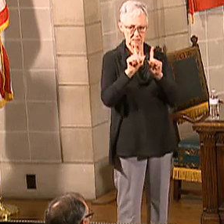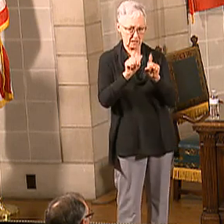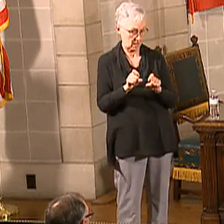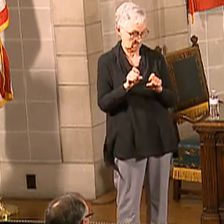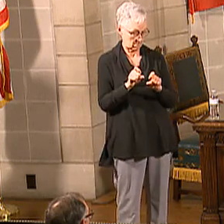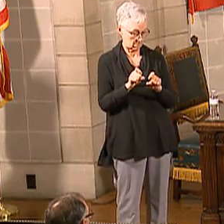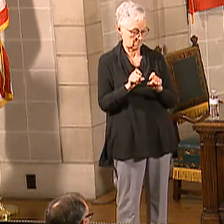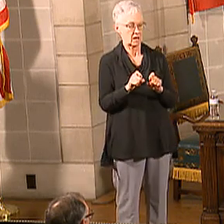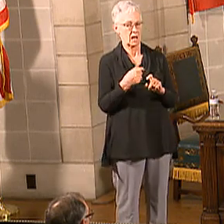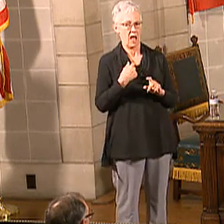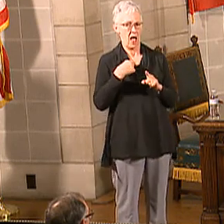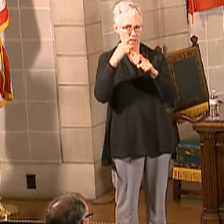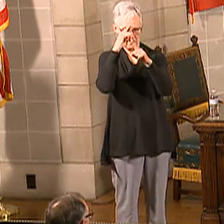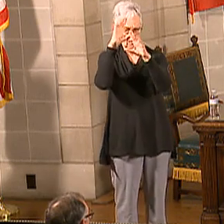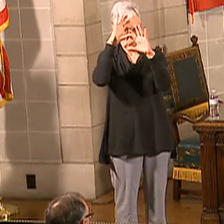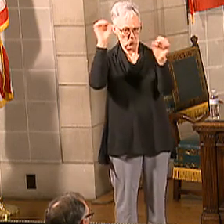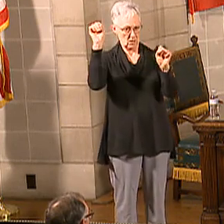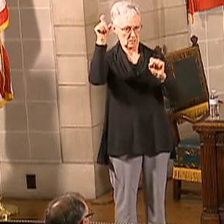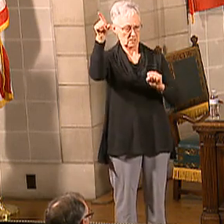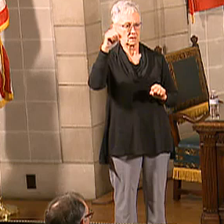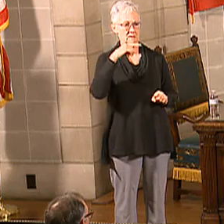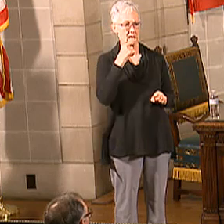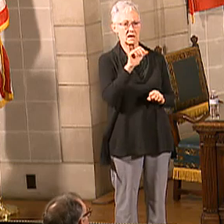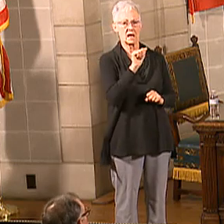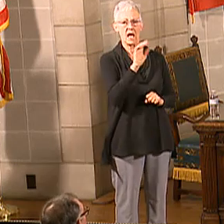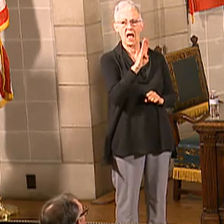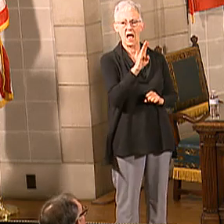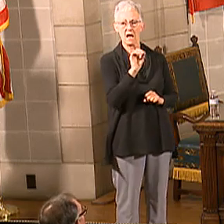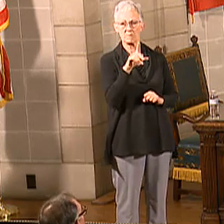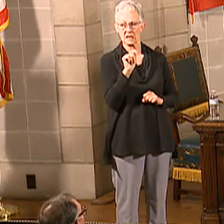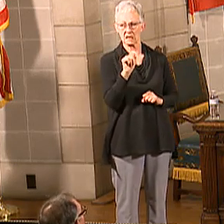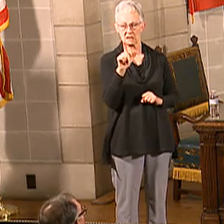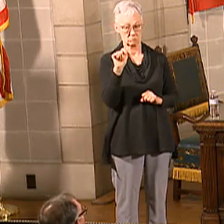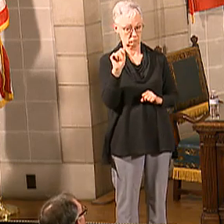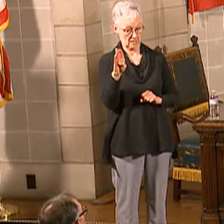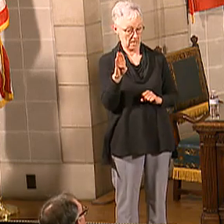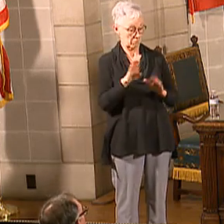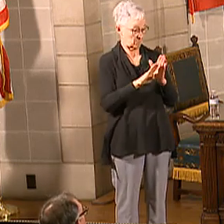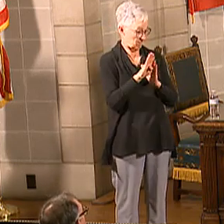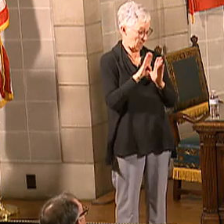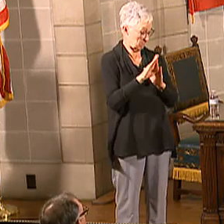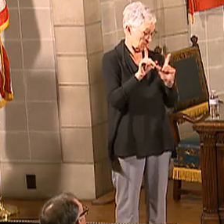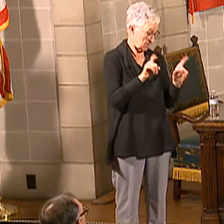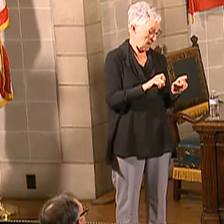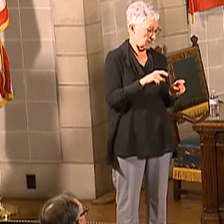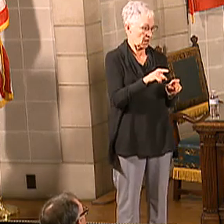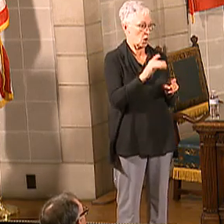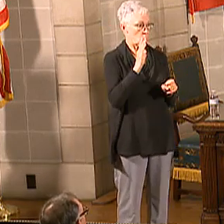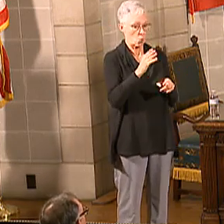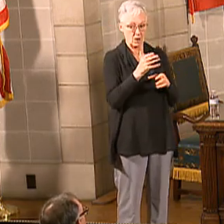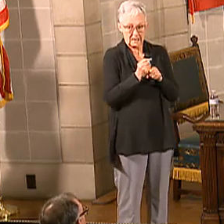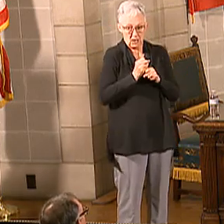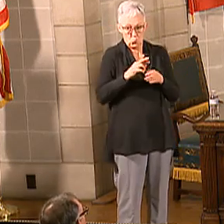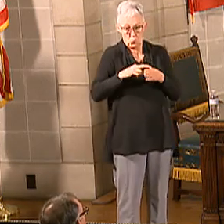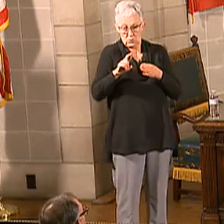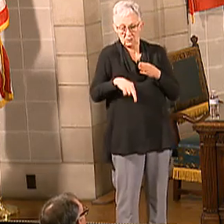call earlier this week. There is a test from Abbott Labs that supposedly will get done in 15 minutes. We have been told that we will receive some of those machines and some of the assays, but as I